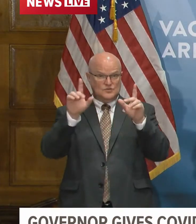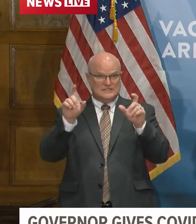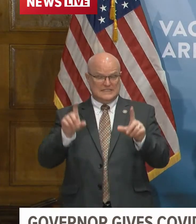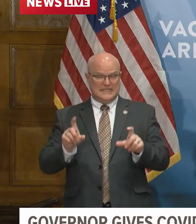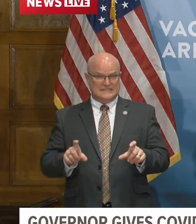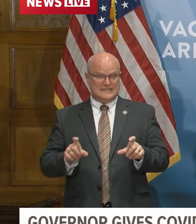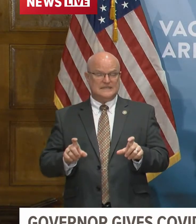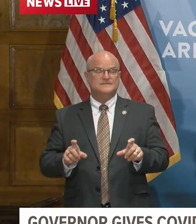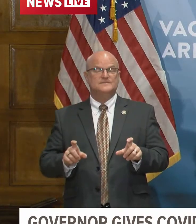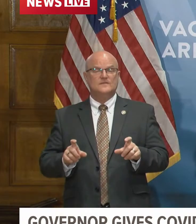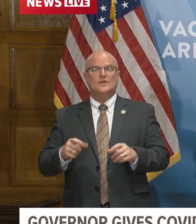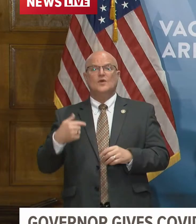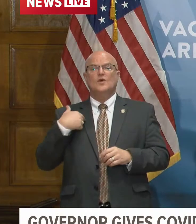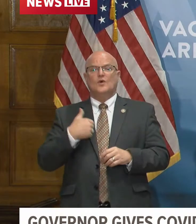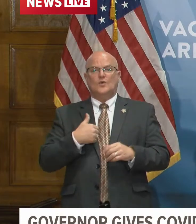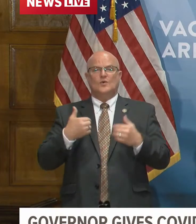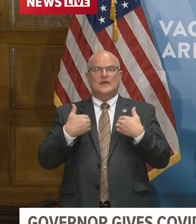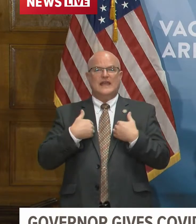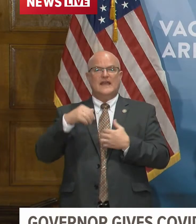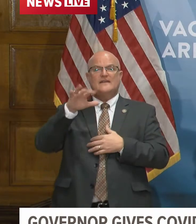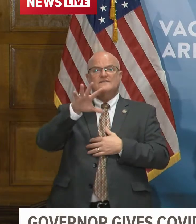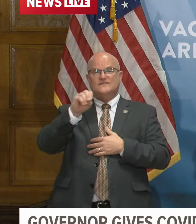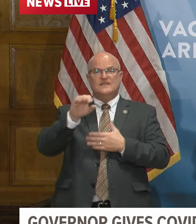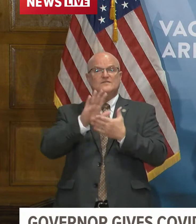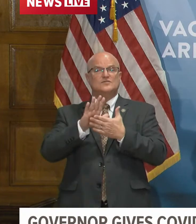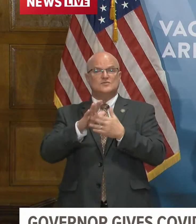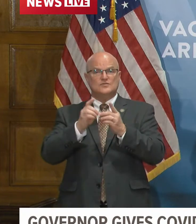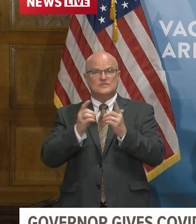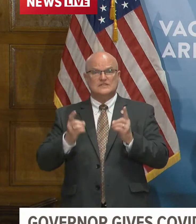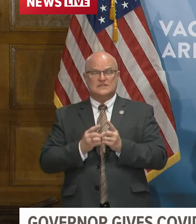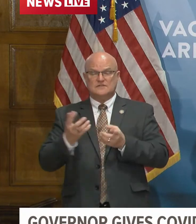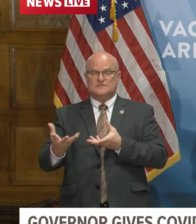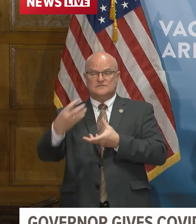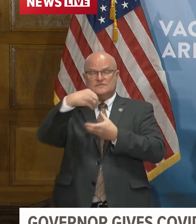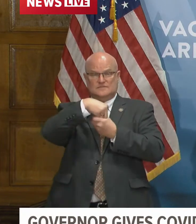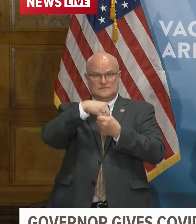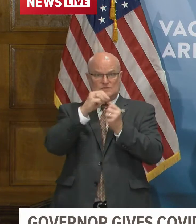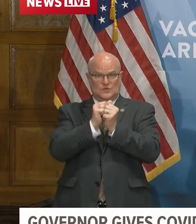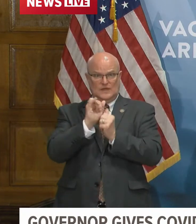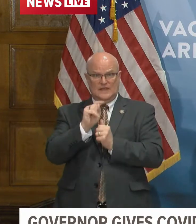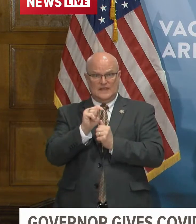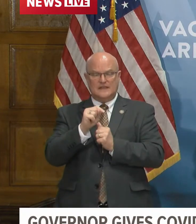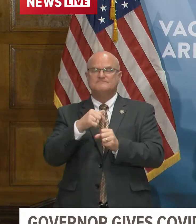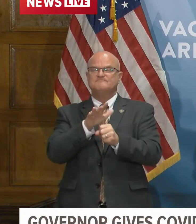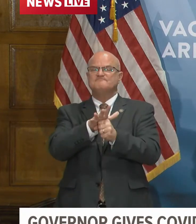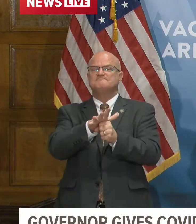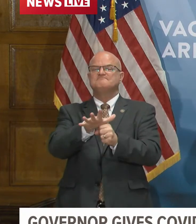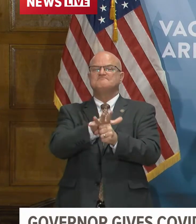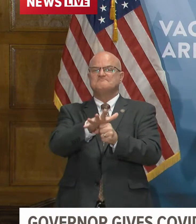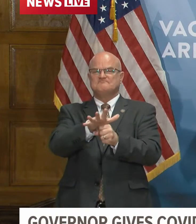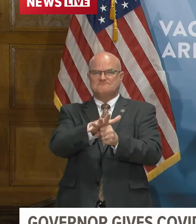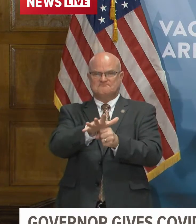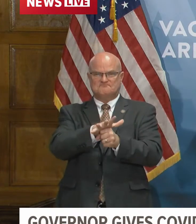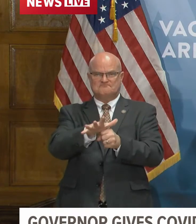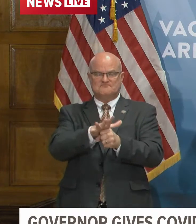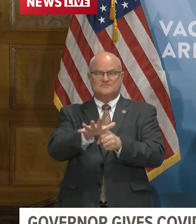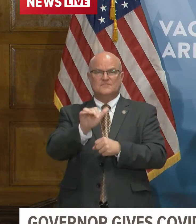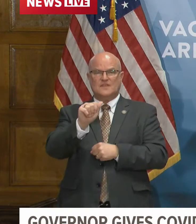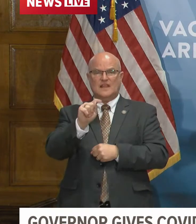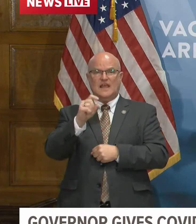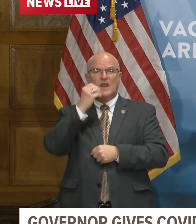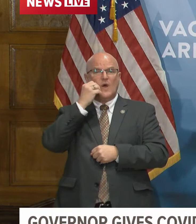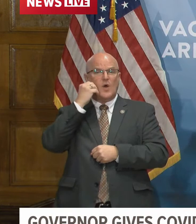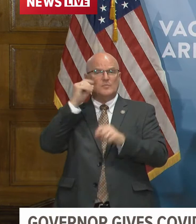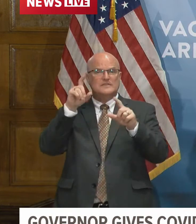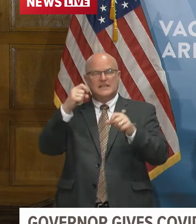testing, we have 50 school districts that are participating in it. We have an ample supply of at-home